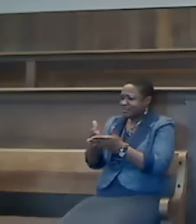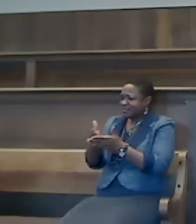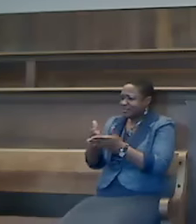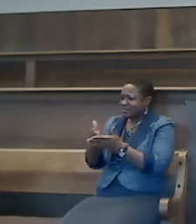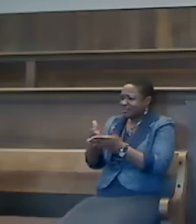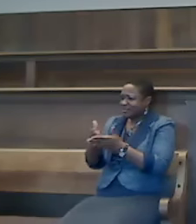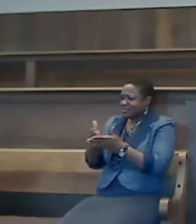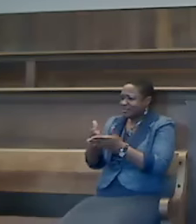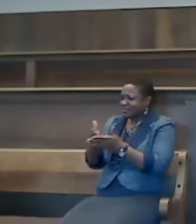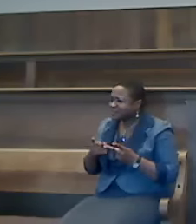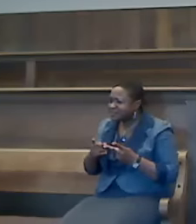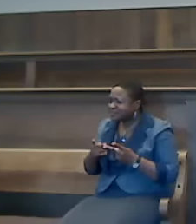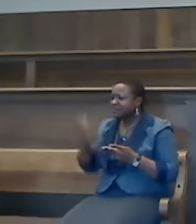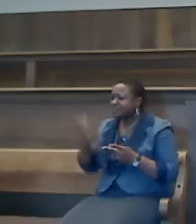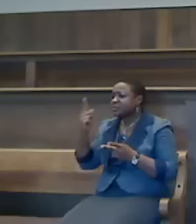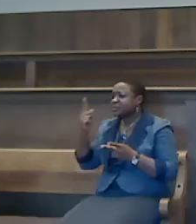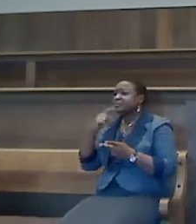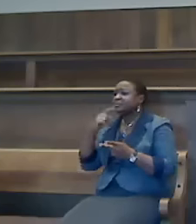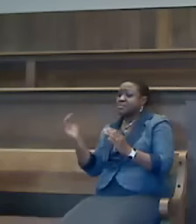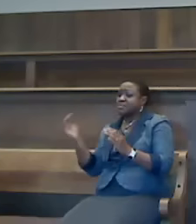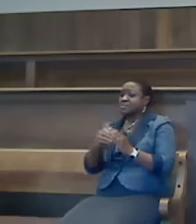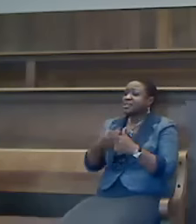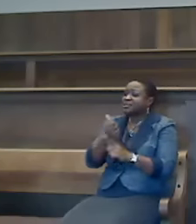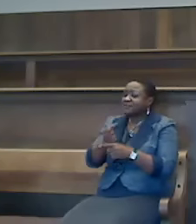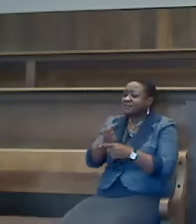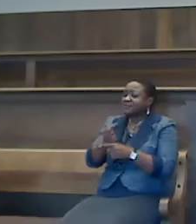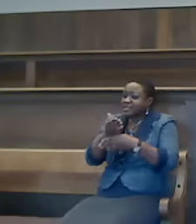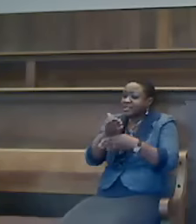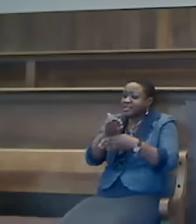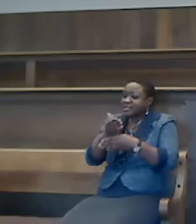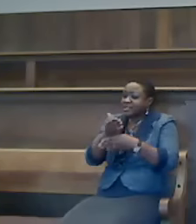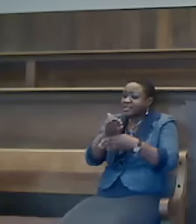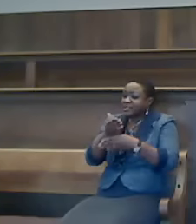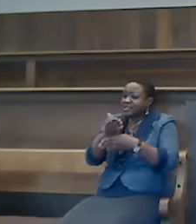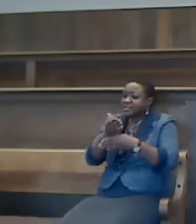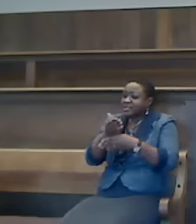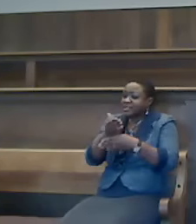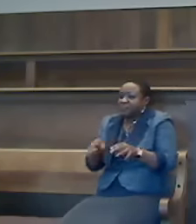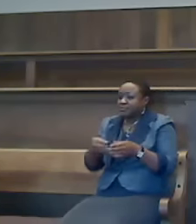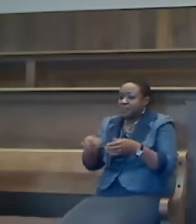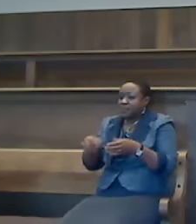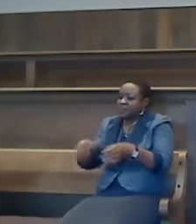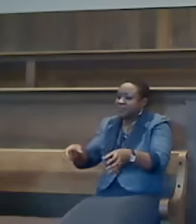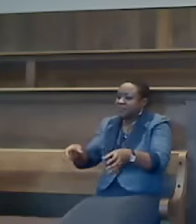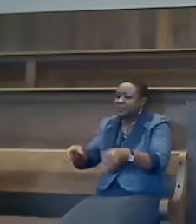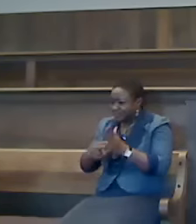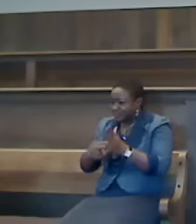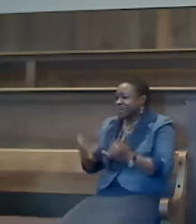material that divides and mutates easily, and is bringing us all of these